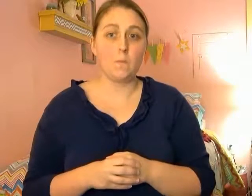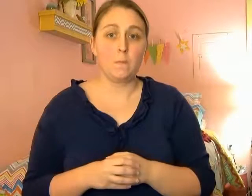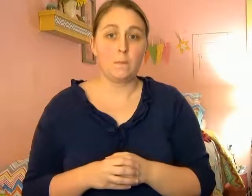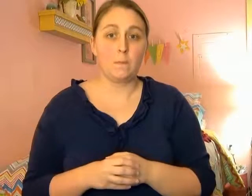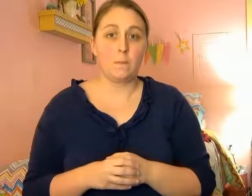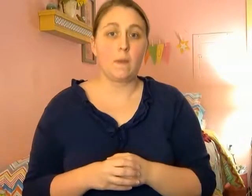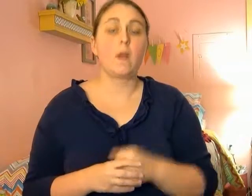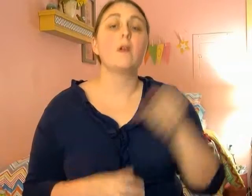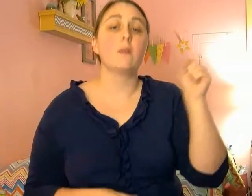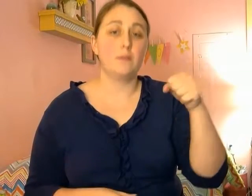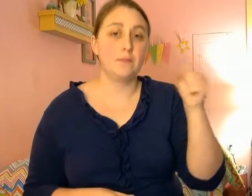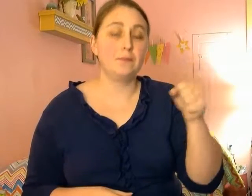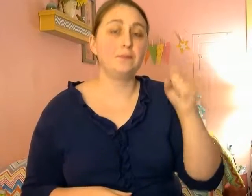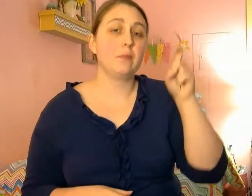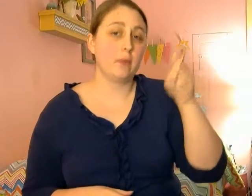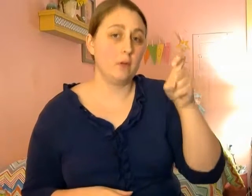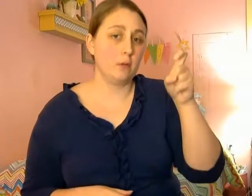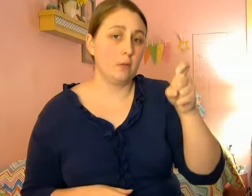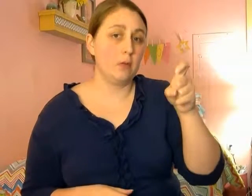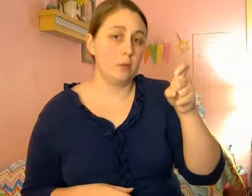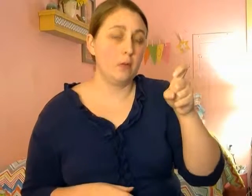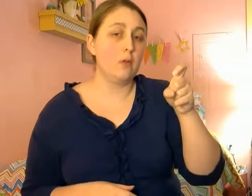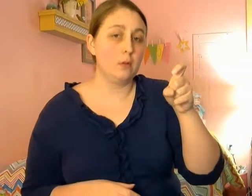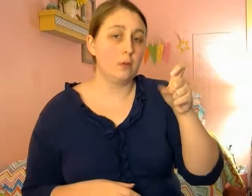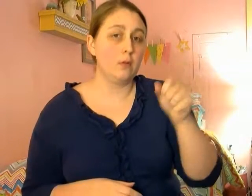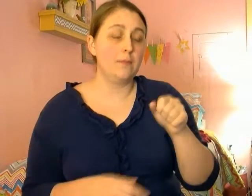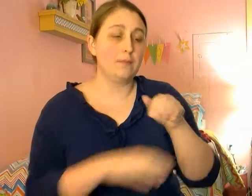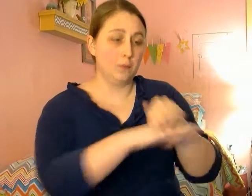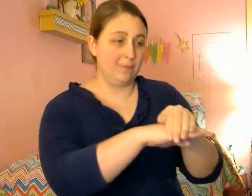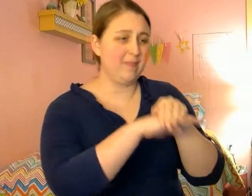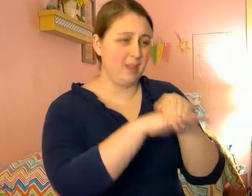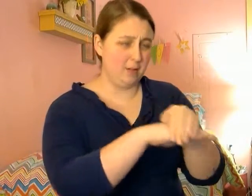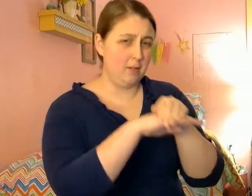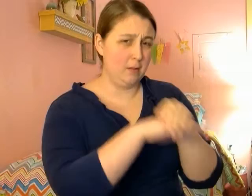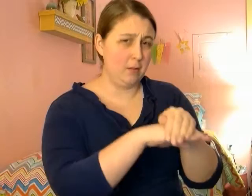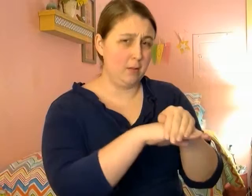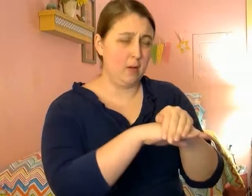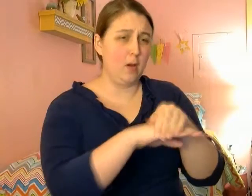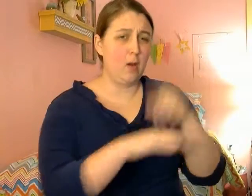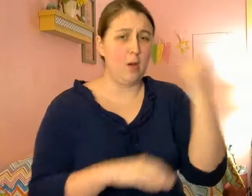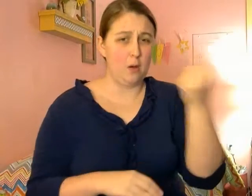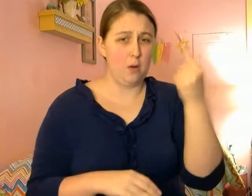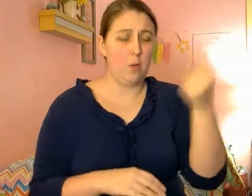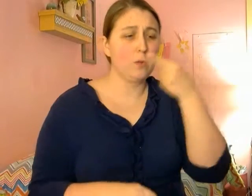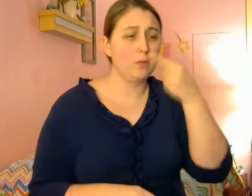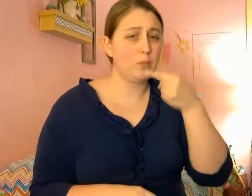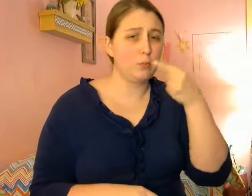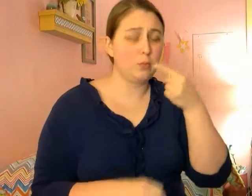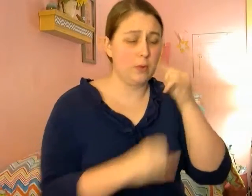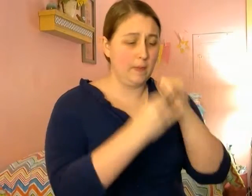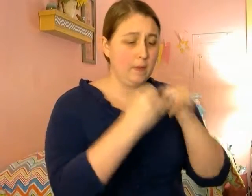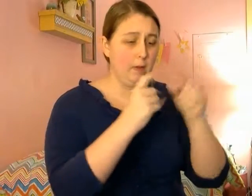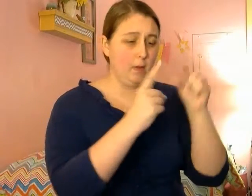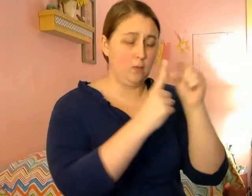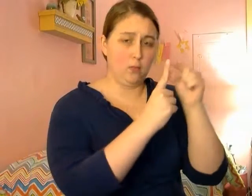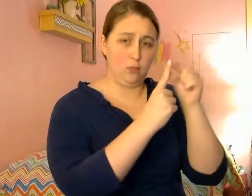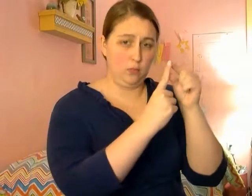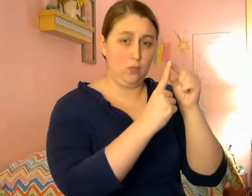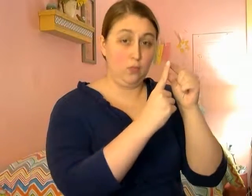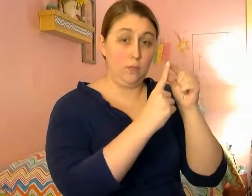Yeah, you need to, generally in English, remember always to pronounce the end of the word. So